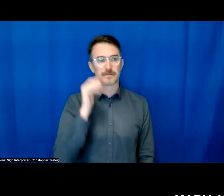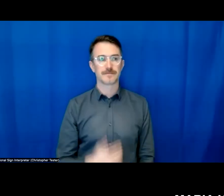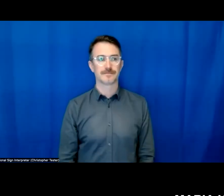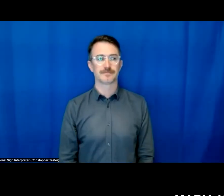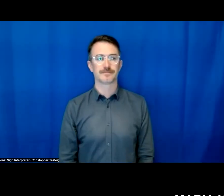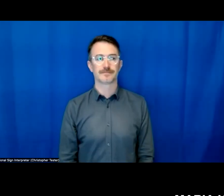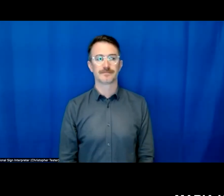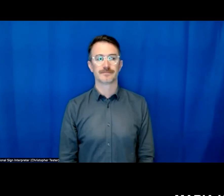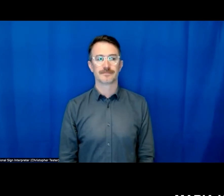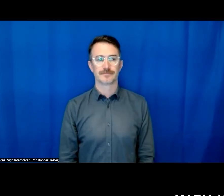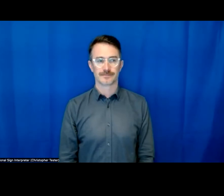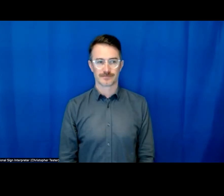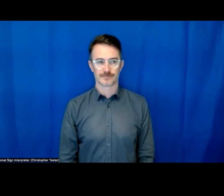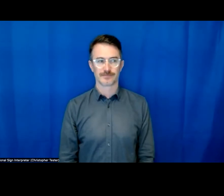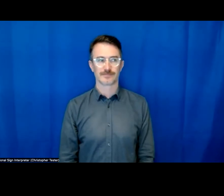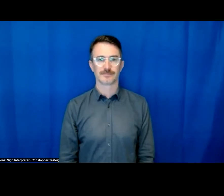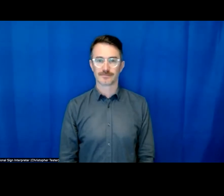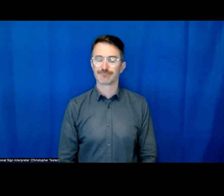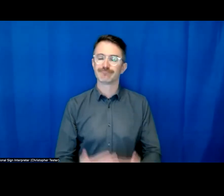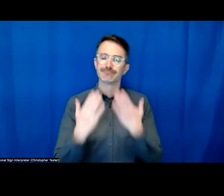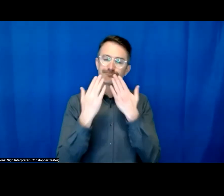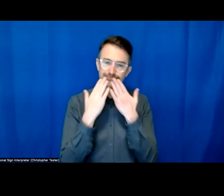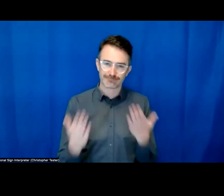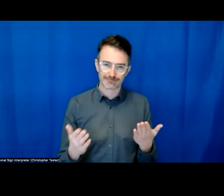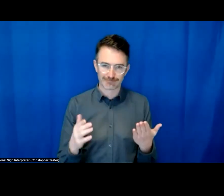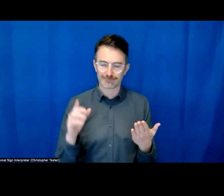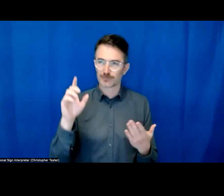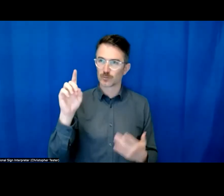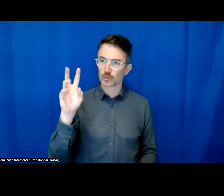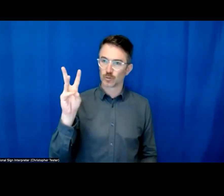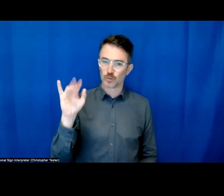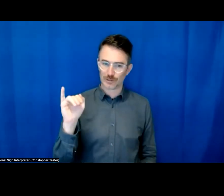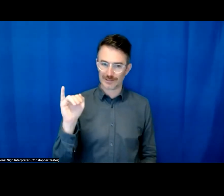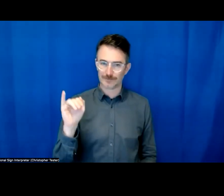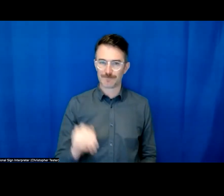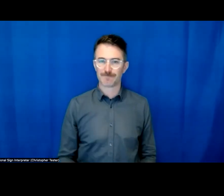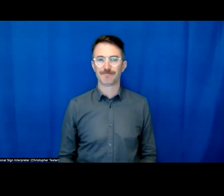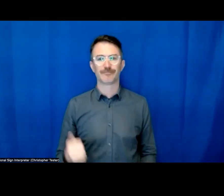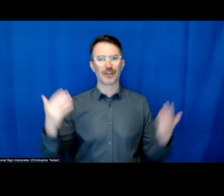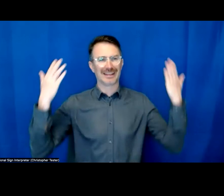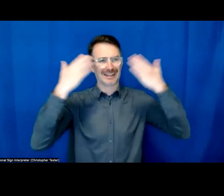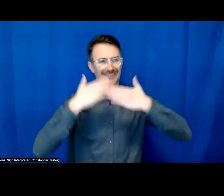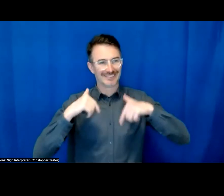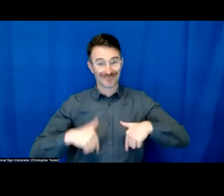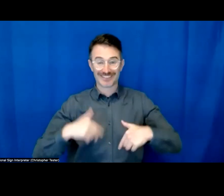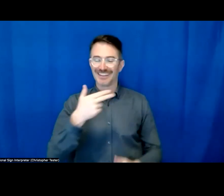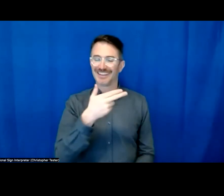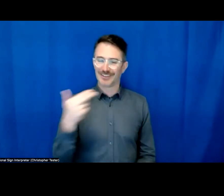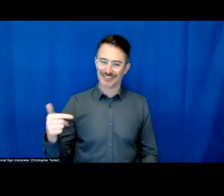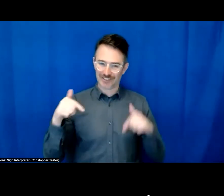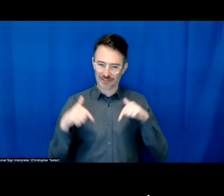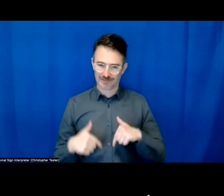Thank you very much, Ibu Dwi. Good evening from Indonesia, everyone. My name is Maria